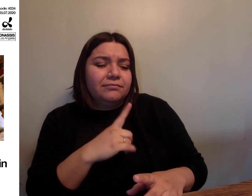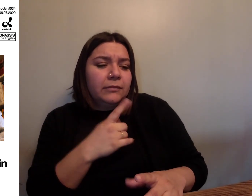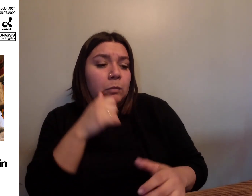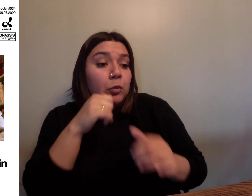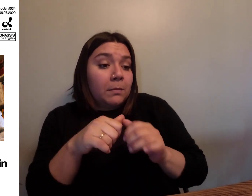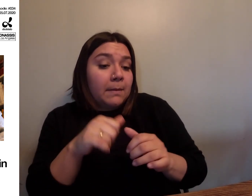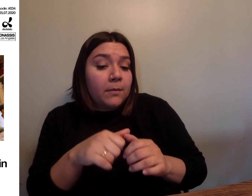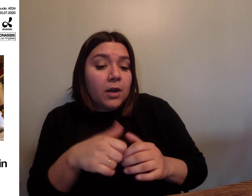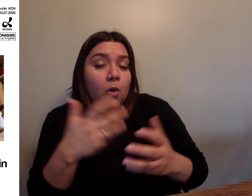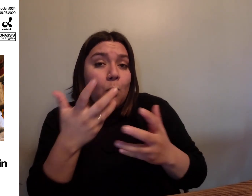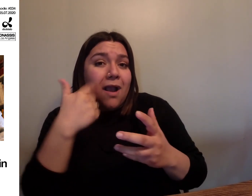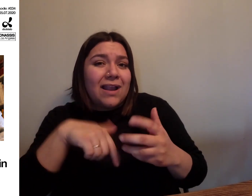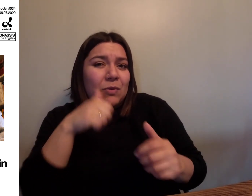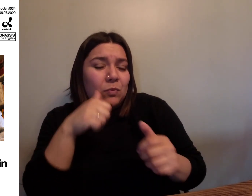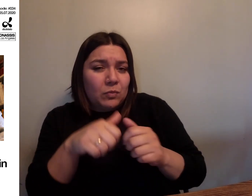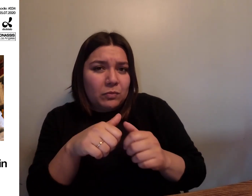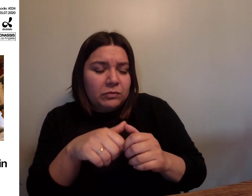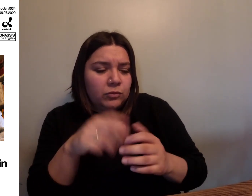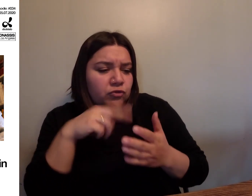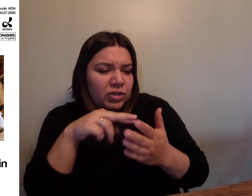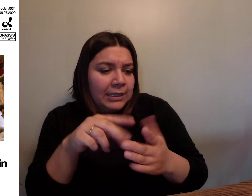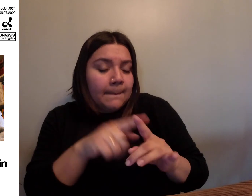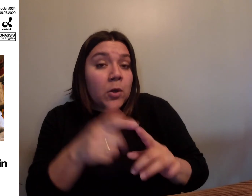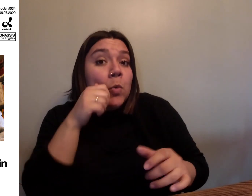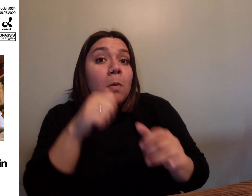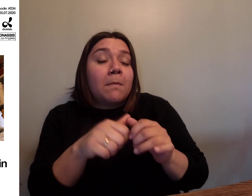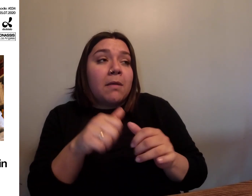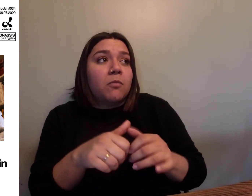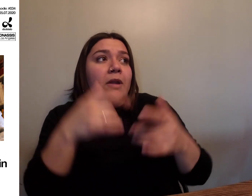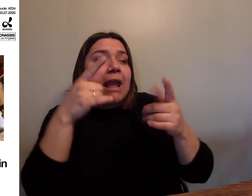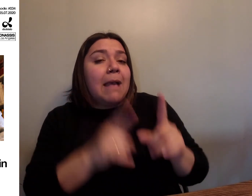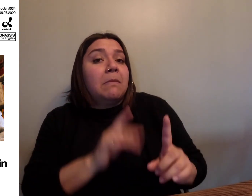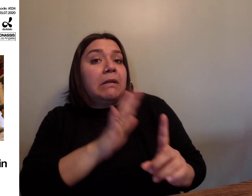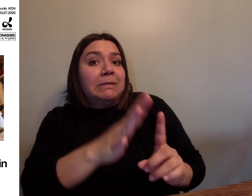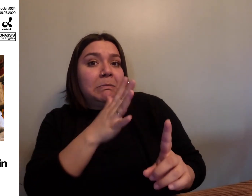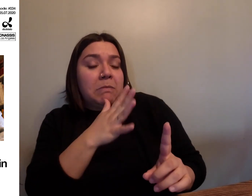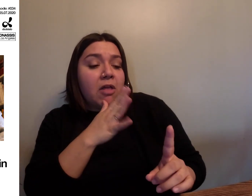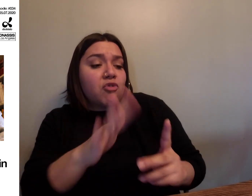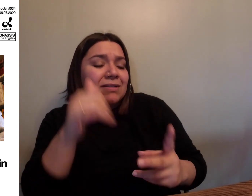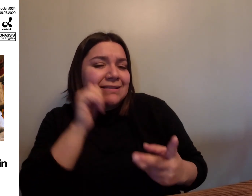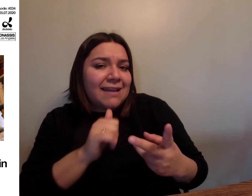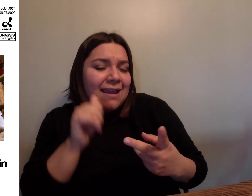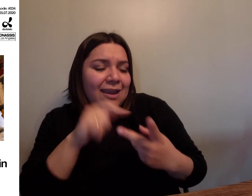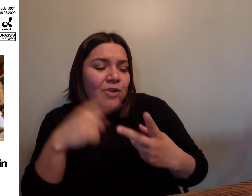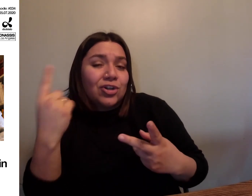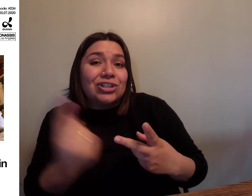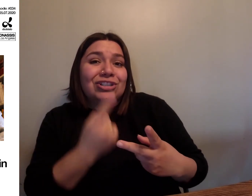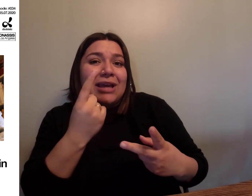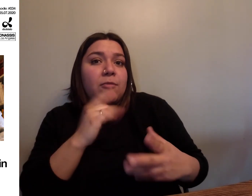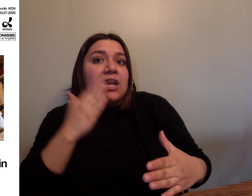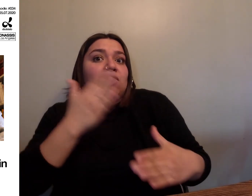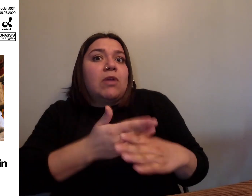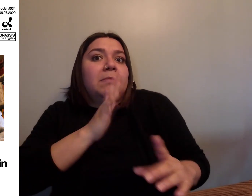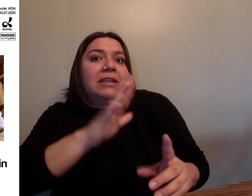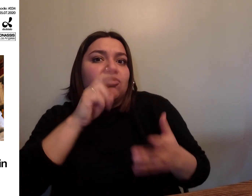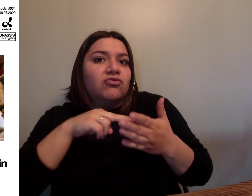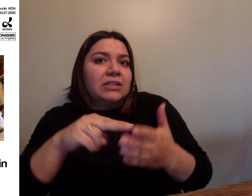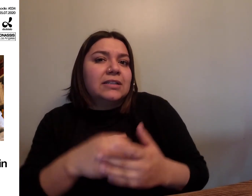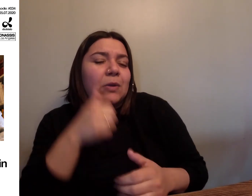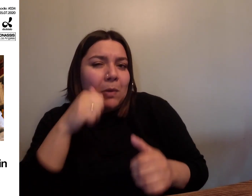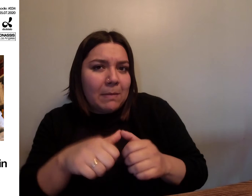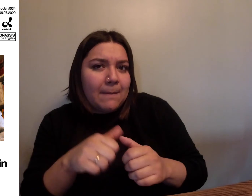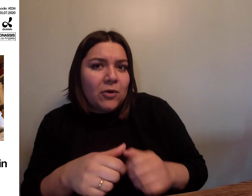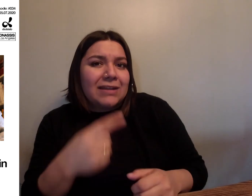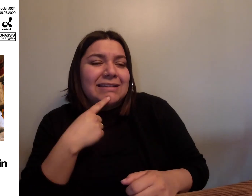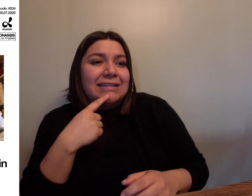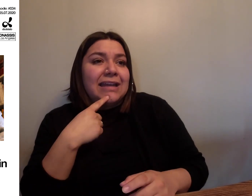necessarily even remembering what he was reading, but remembering when his mother or his aunt or someone interrupted his